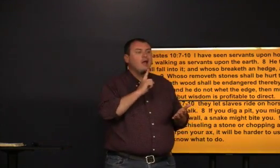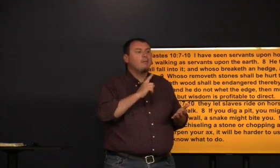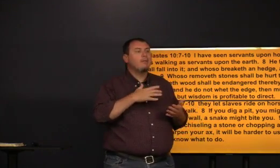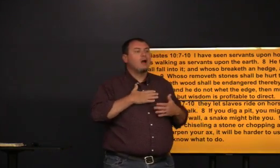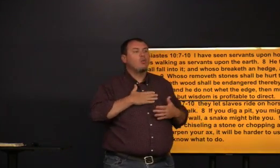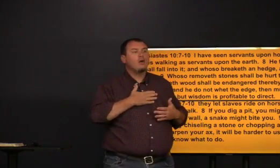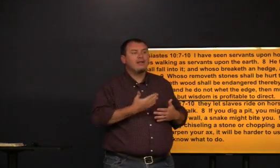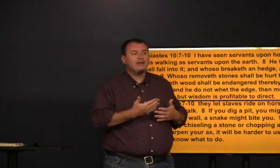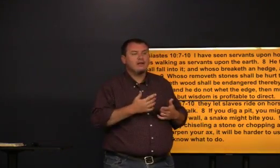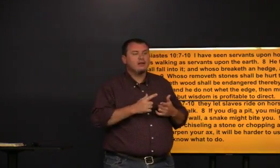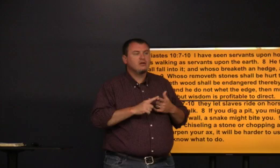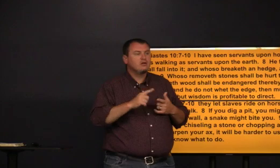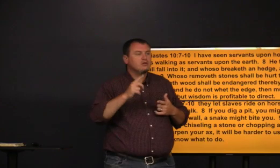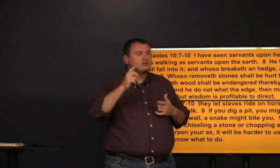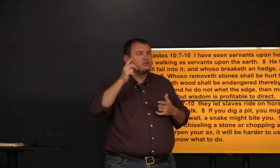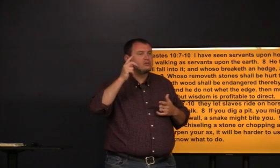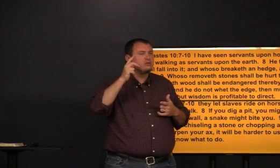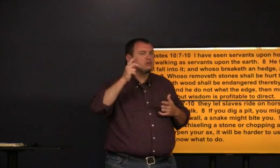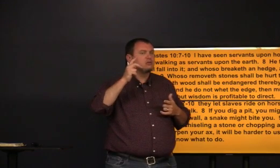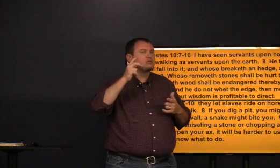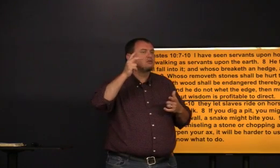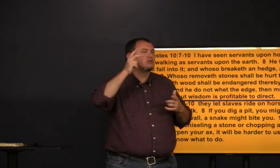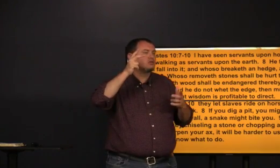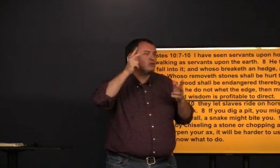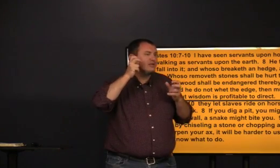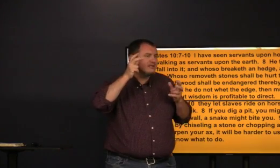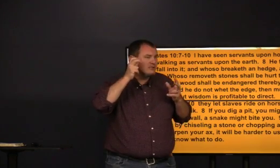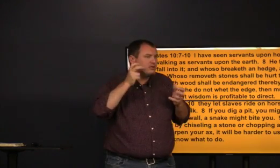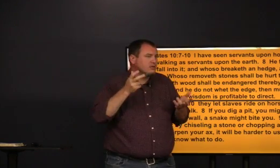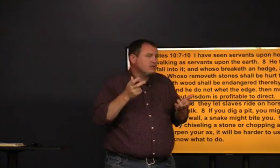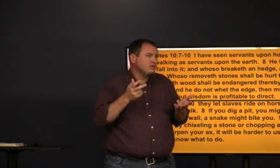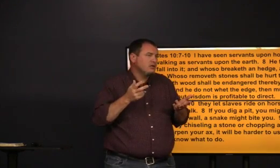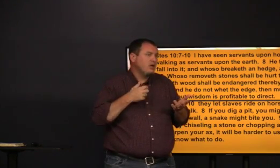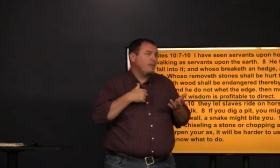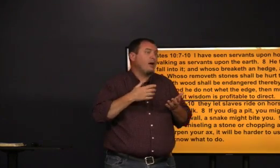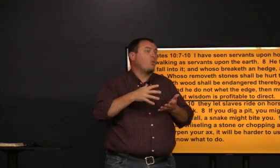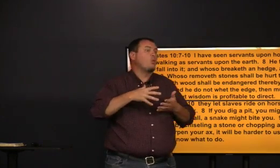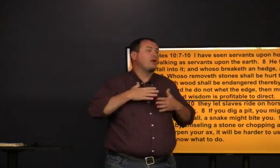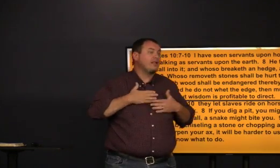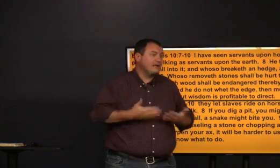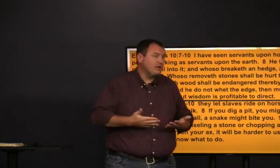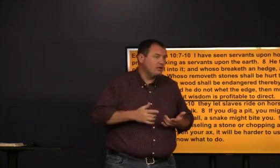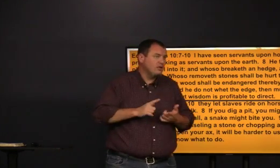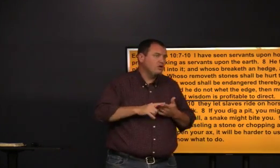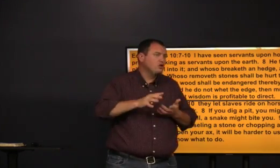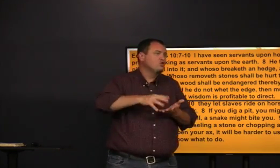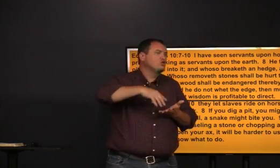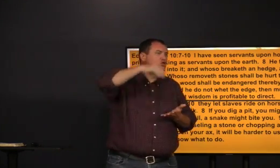Am I willing to listen? Am I willing to